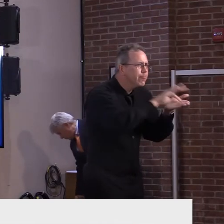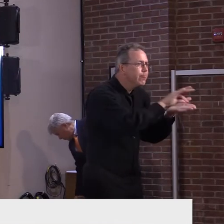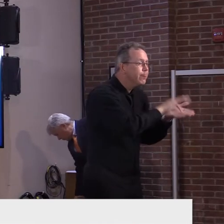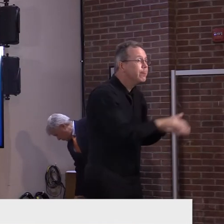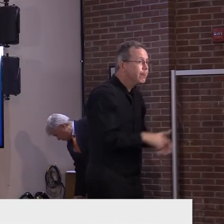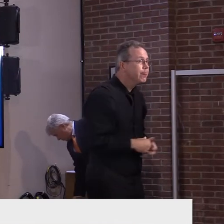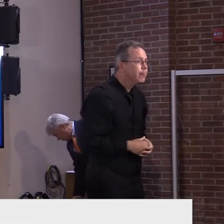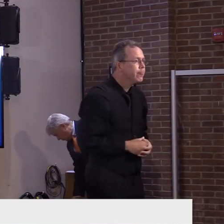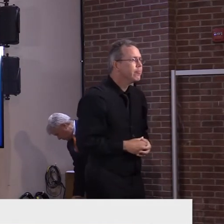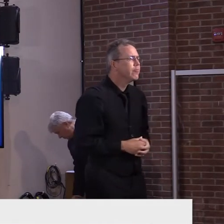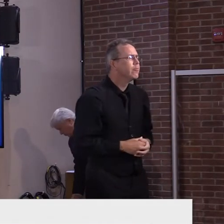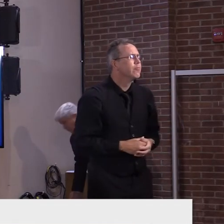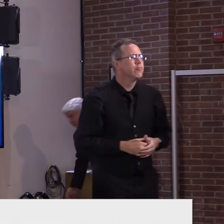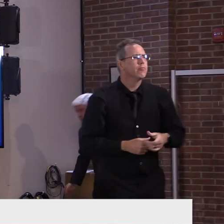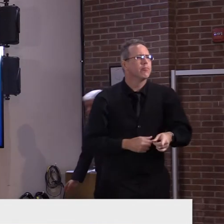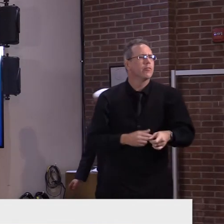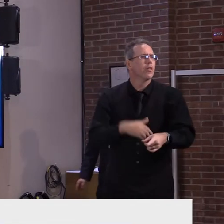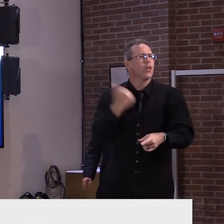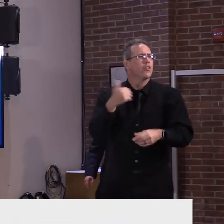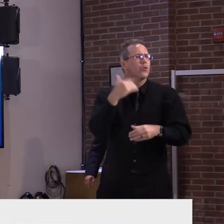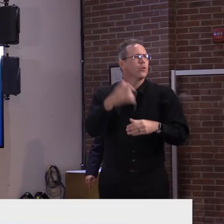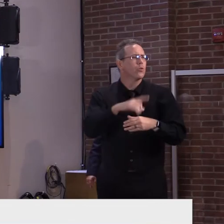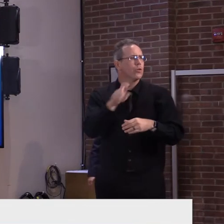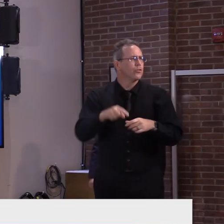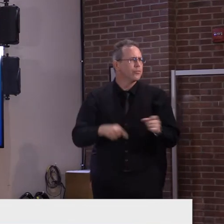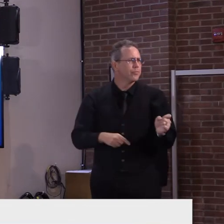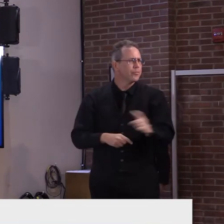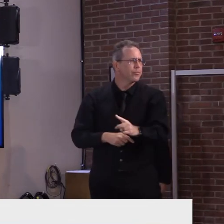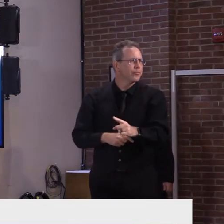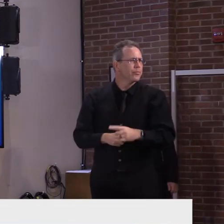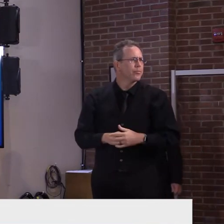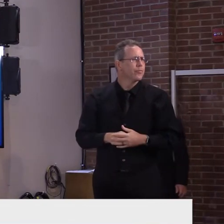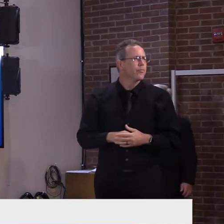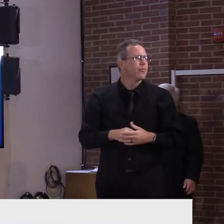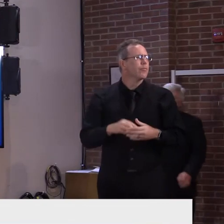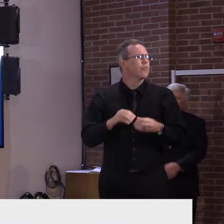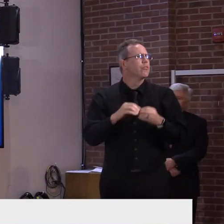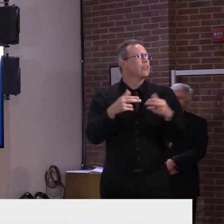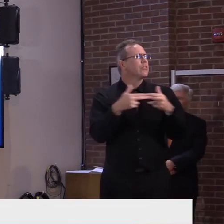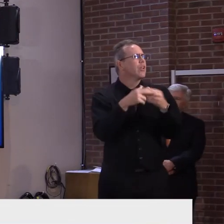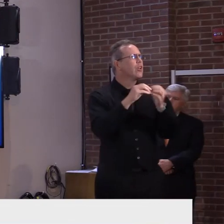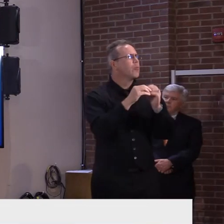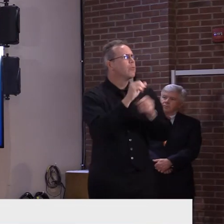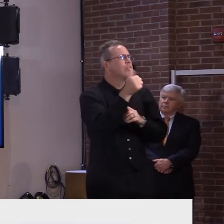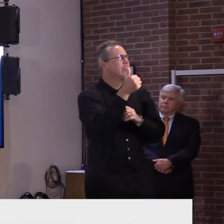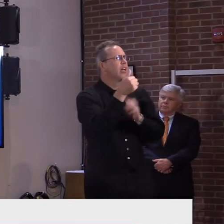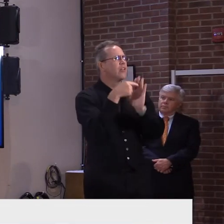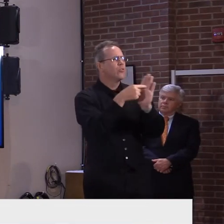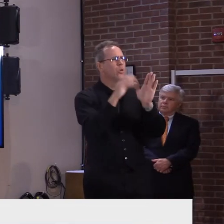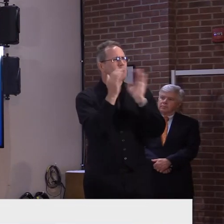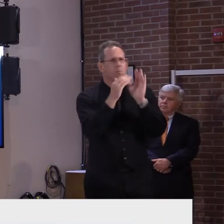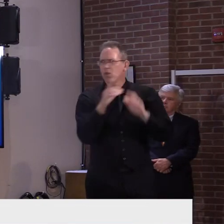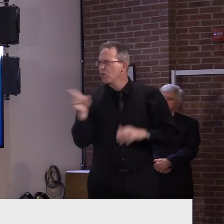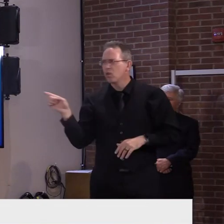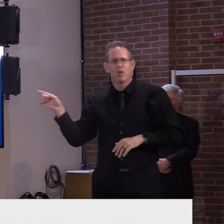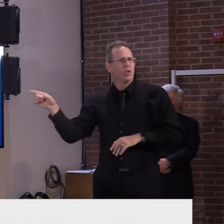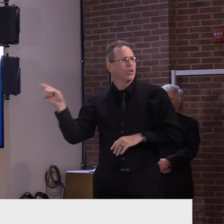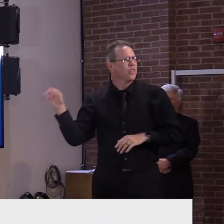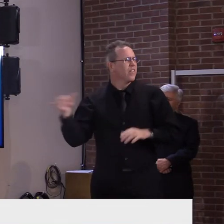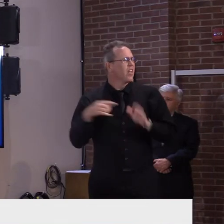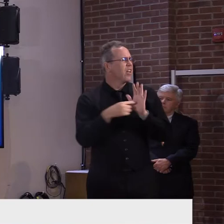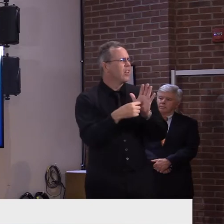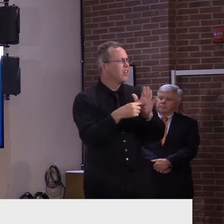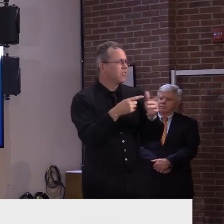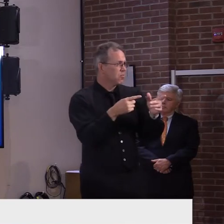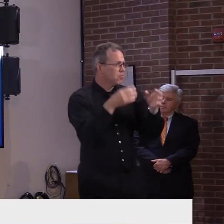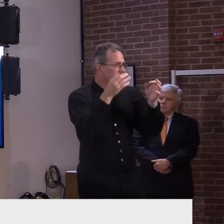your slide number 10 within this current slide deck? It is the estimated versus detected COVID-19 cases. And can you talk a little more about